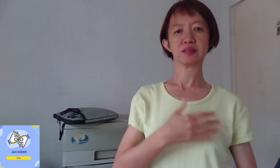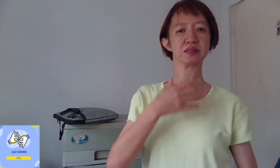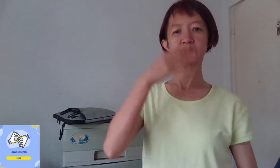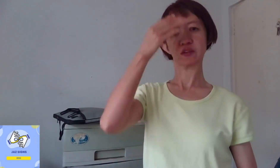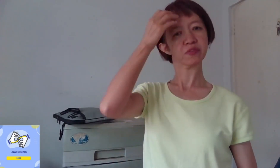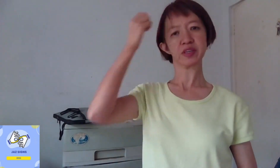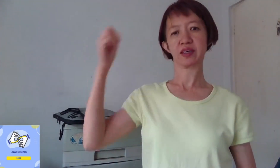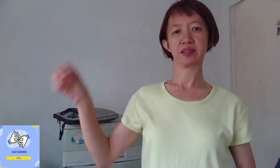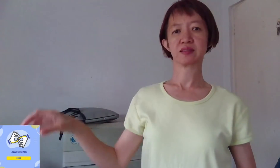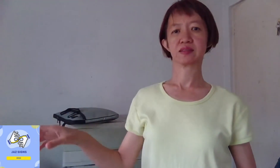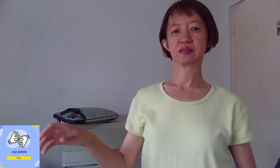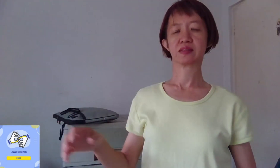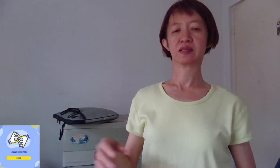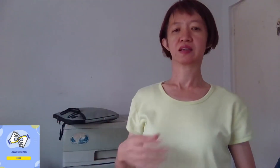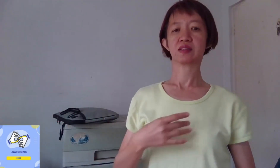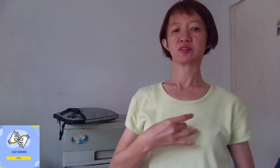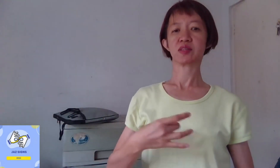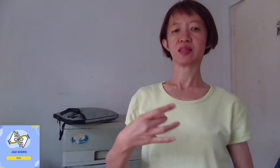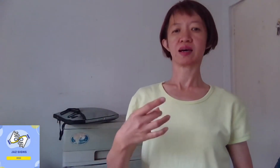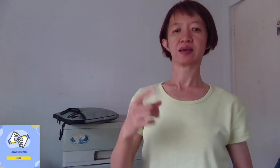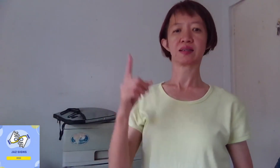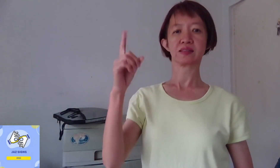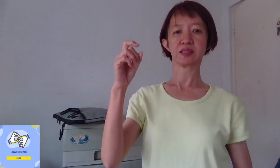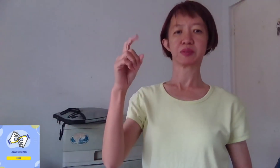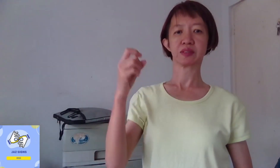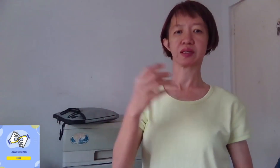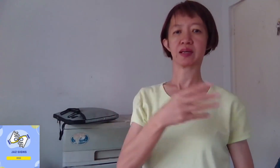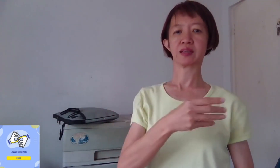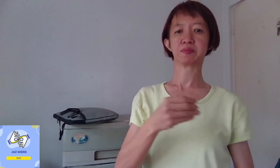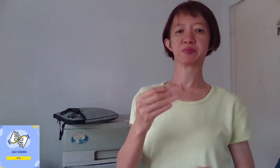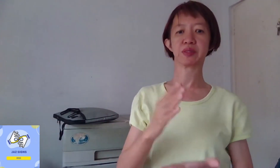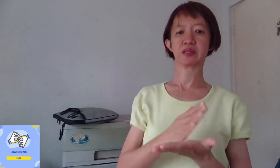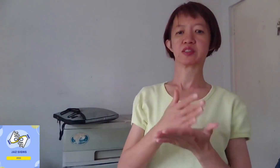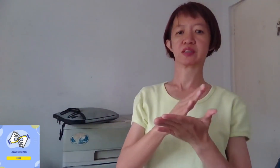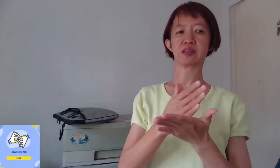Please don't forget to like, subscribe, and share.